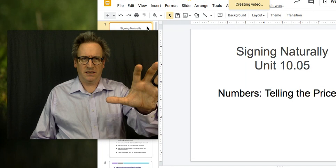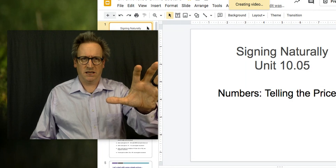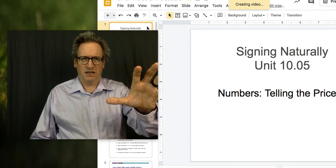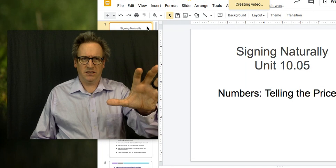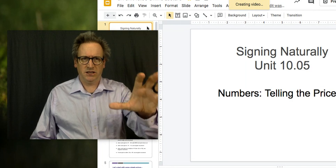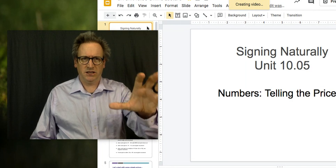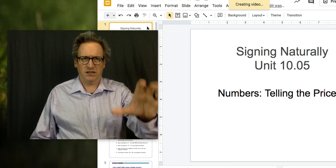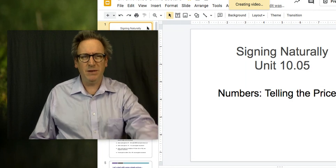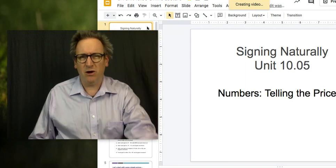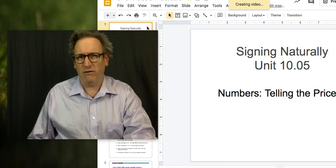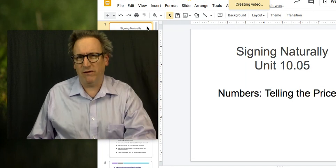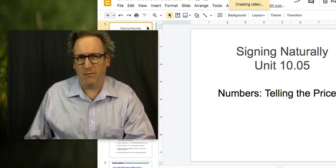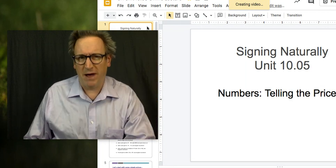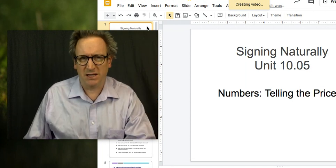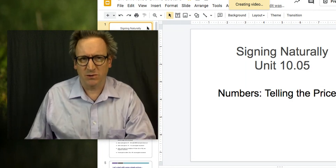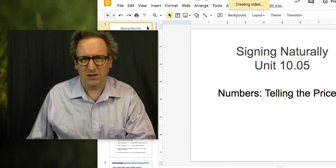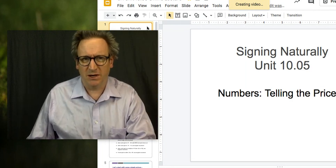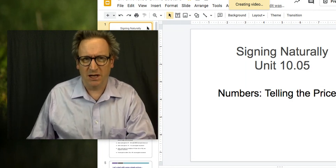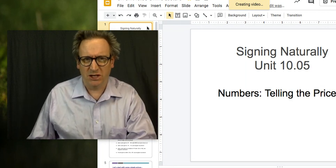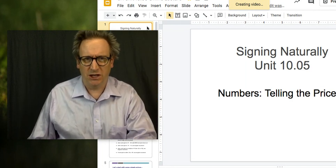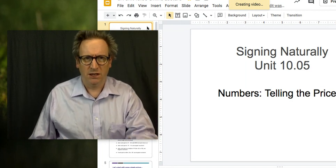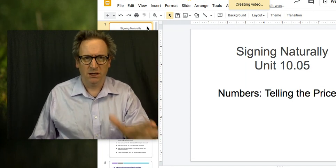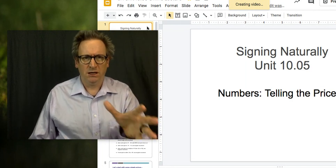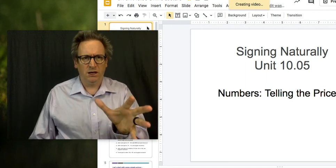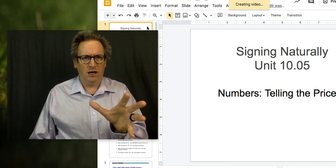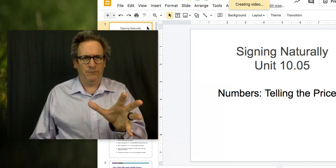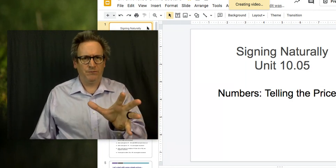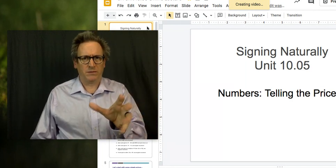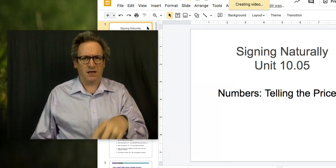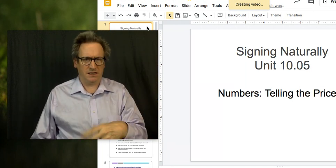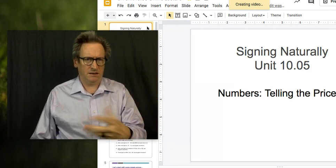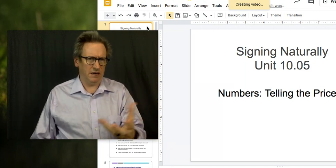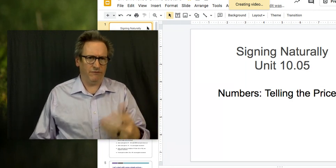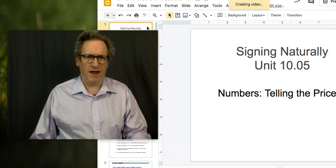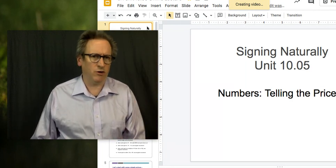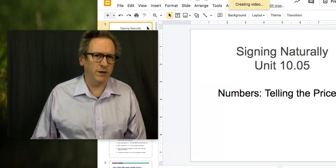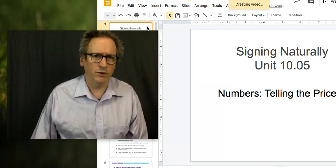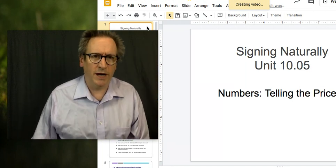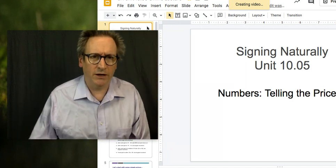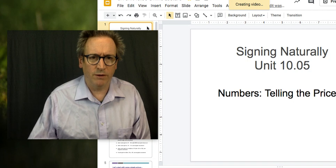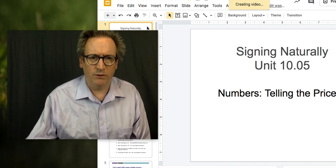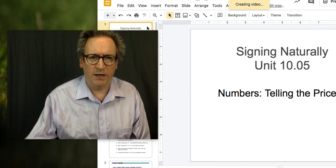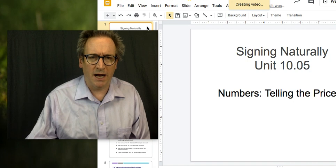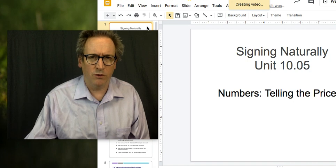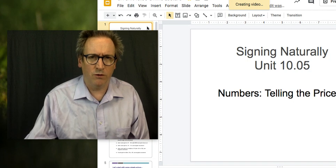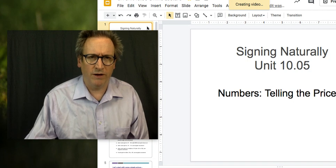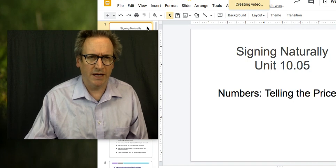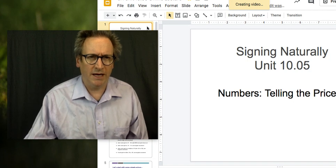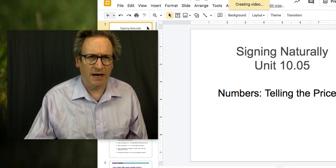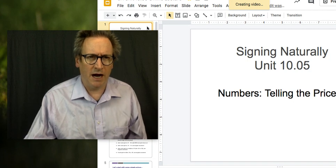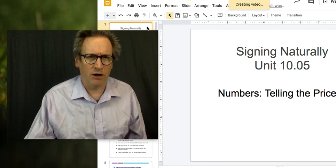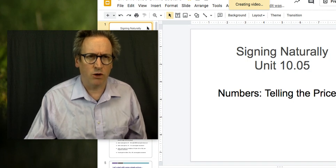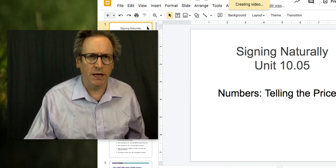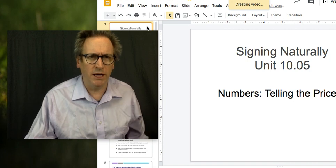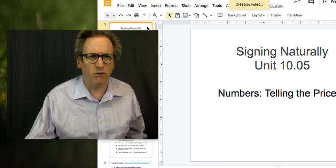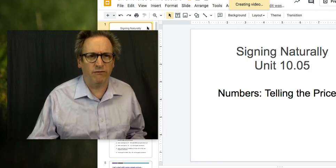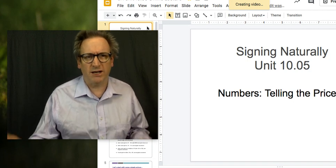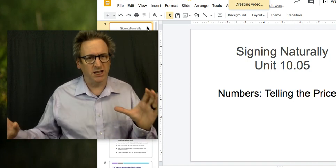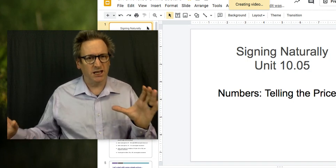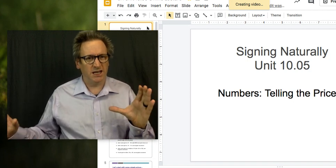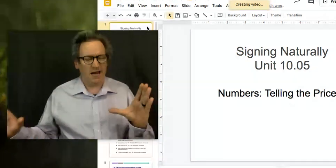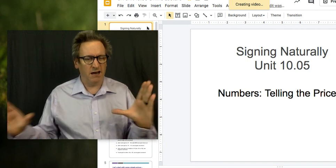it gets glitchy. So let me know if any of the past ones have been glitchy, because if I have to redo it, I can redo it. I don't know if I can get a higher quality